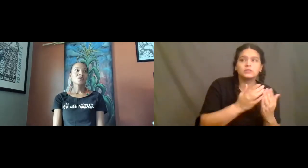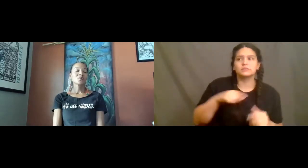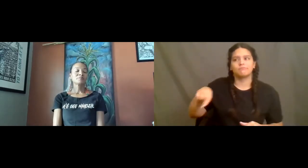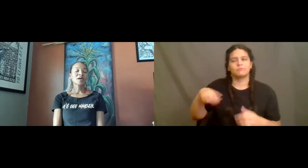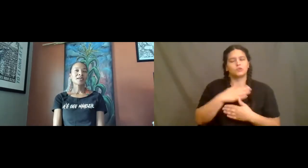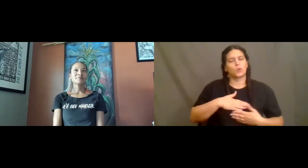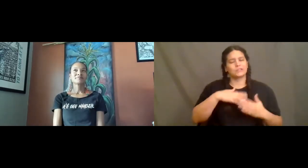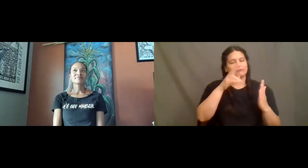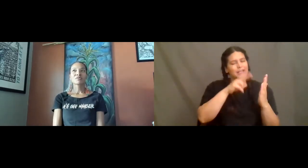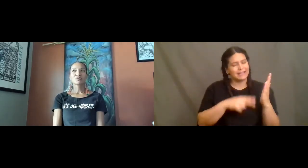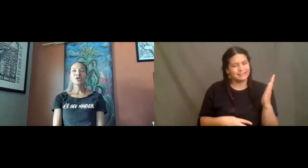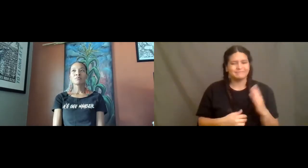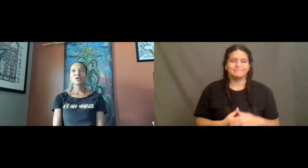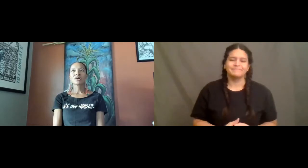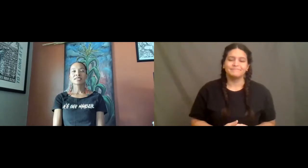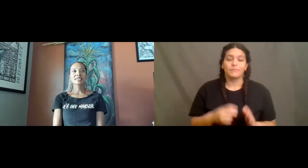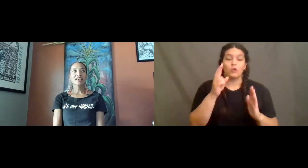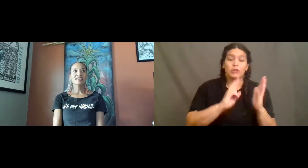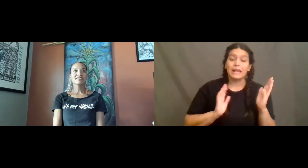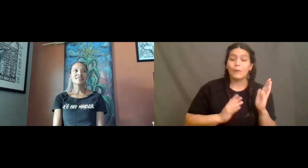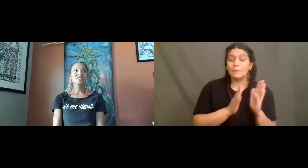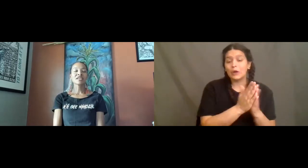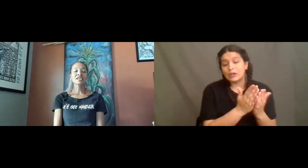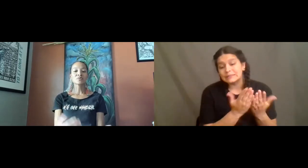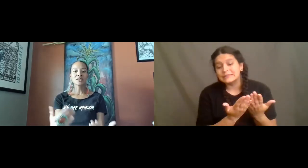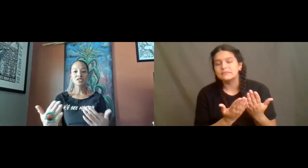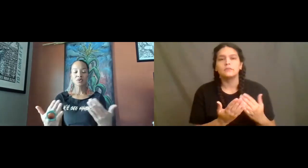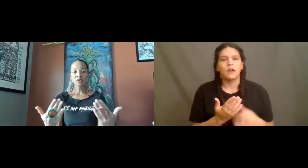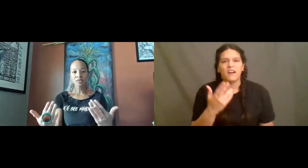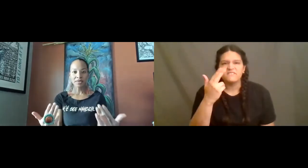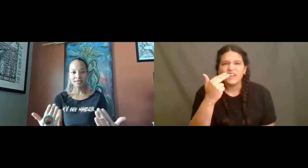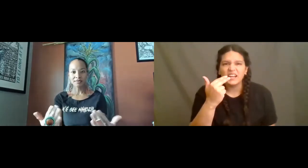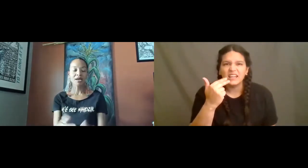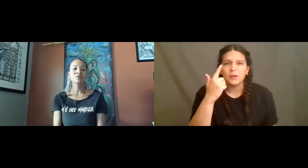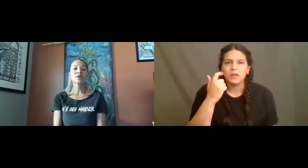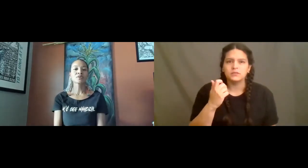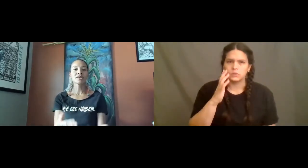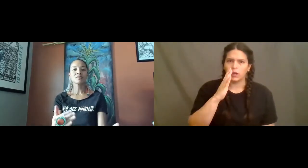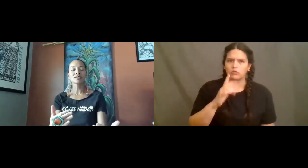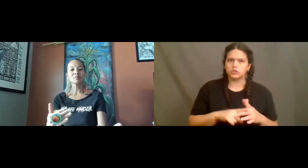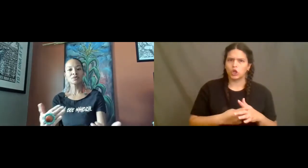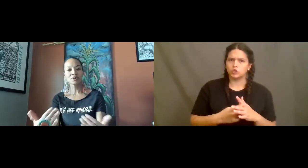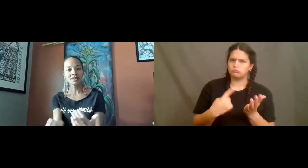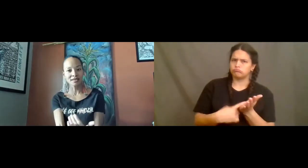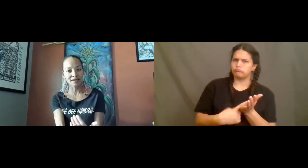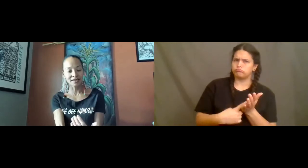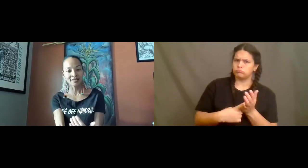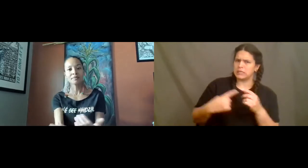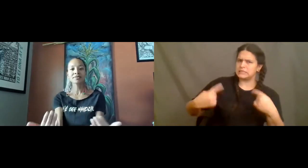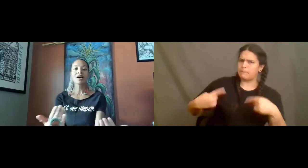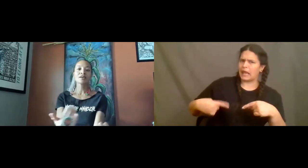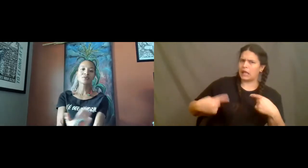So we read our books, and it's funny because we get into our little debates about whether he wants me to read